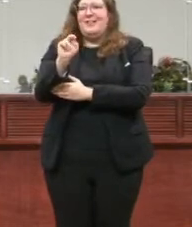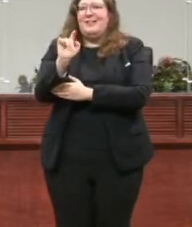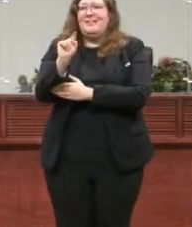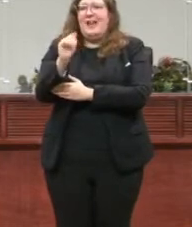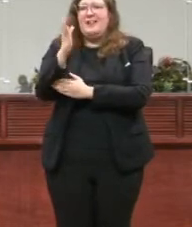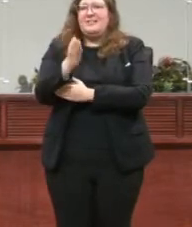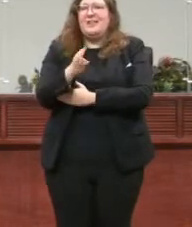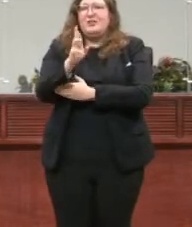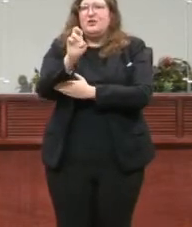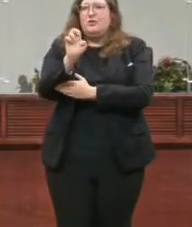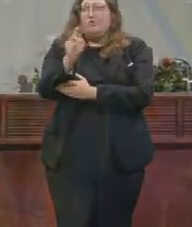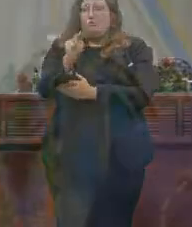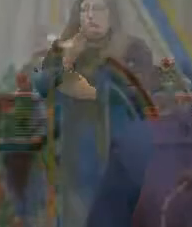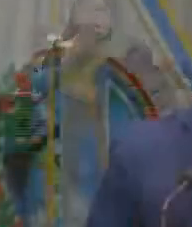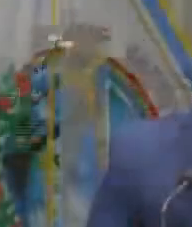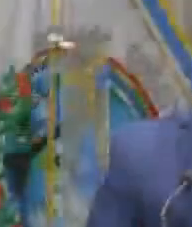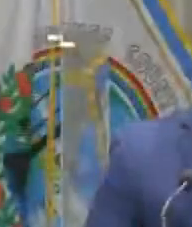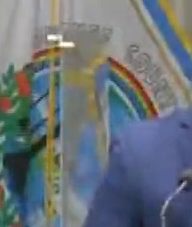ocfl.net/rental assistance.